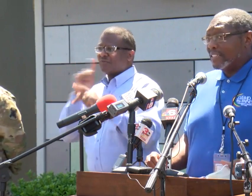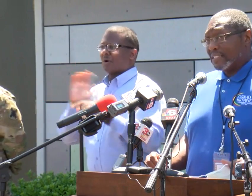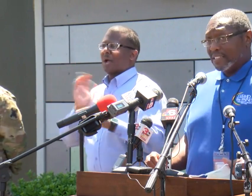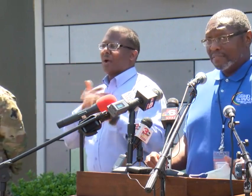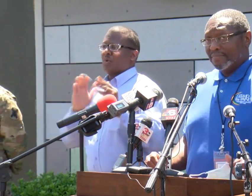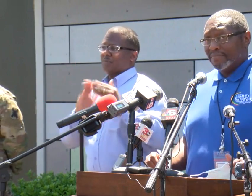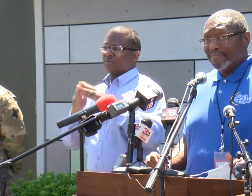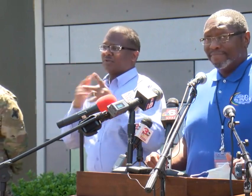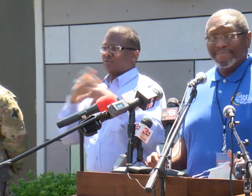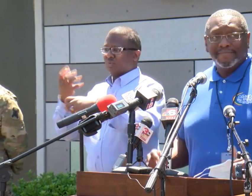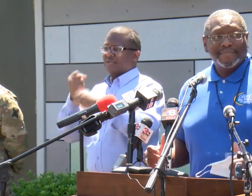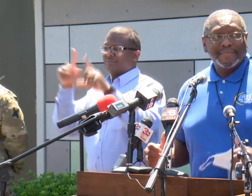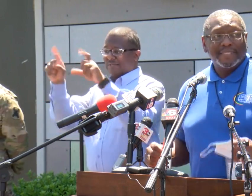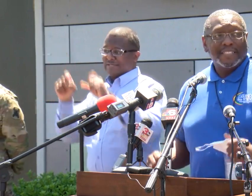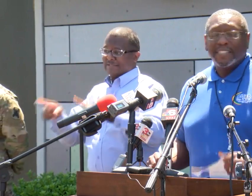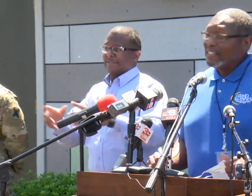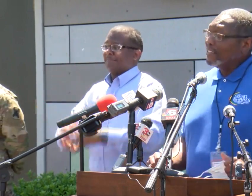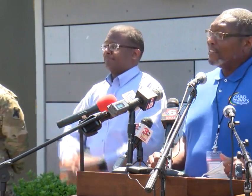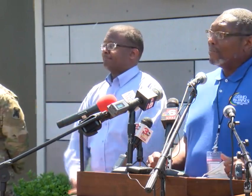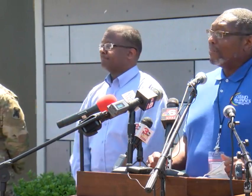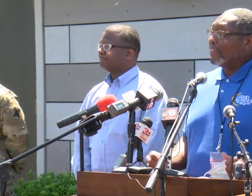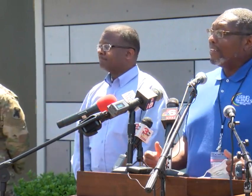get testing.